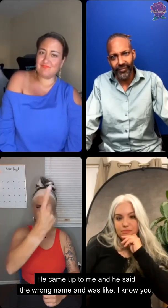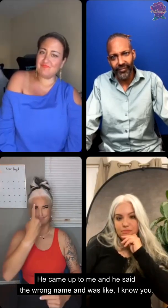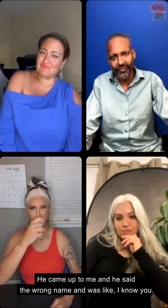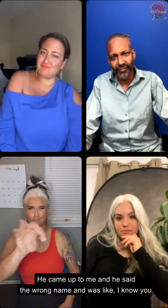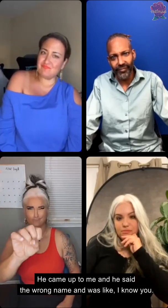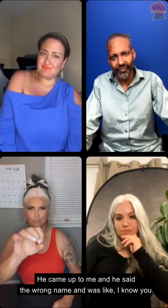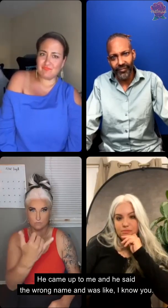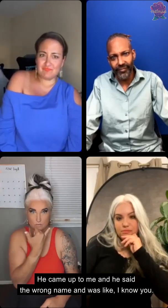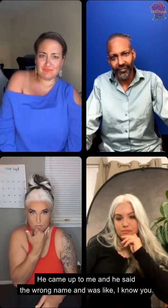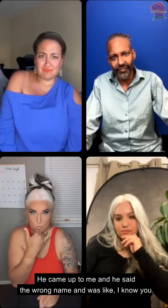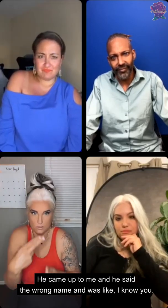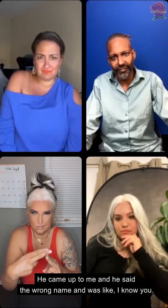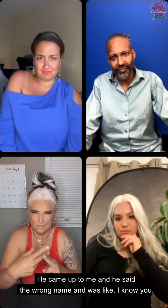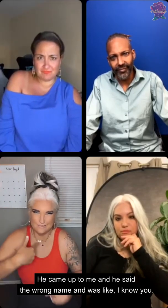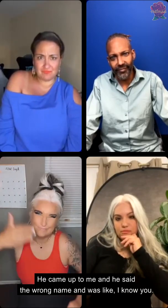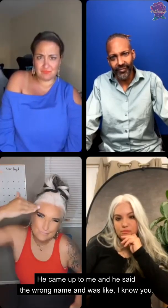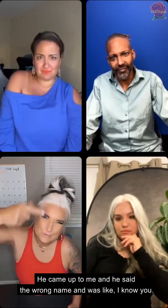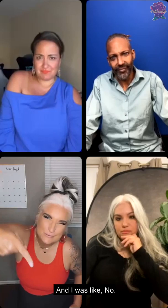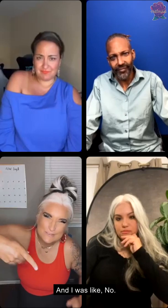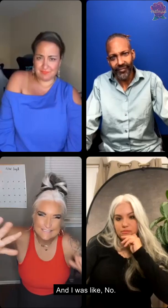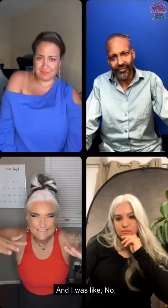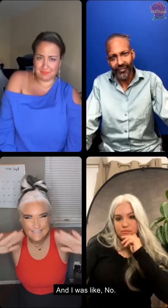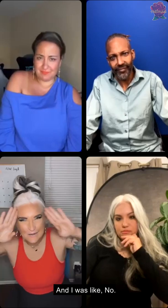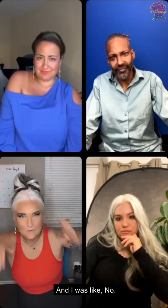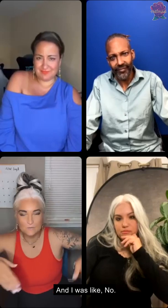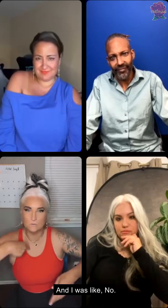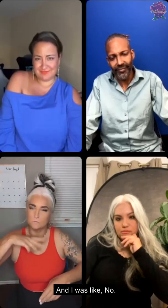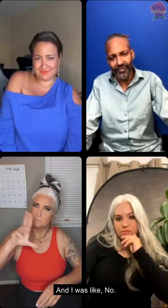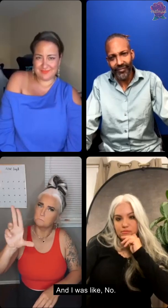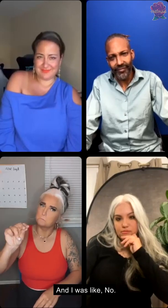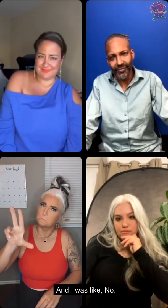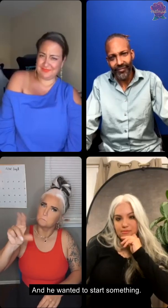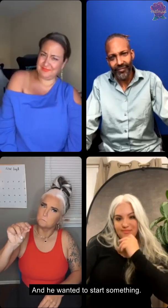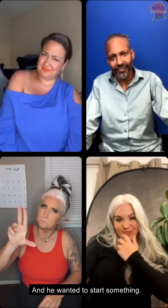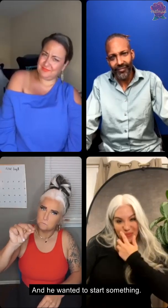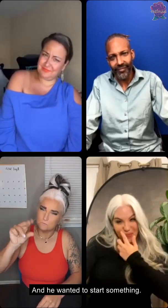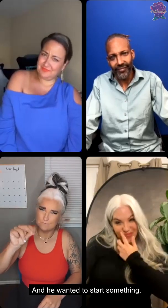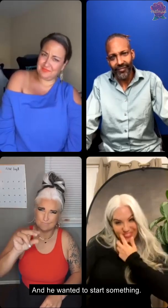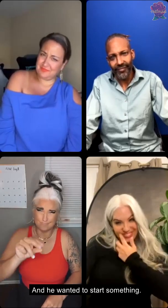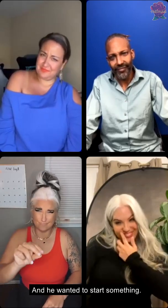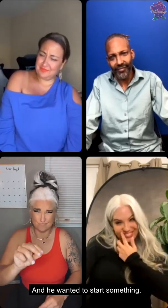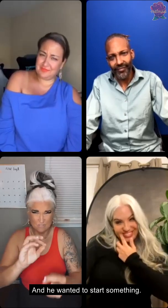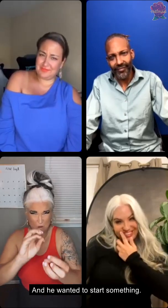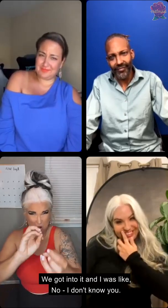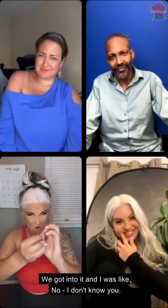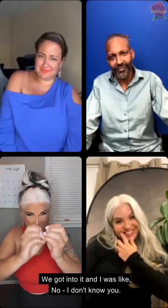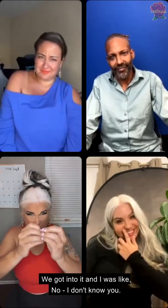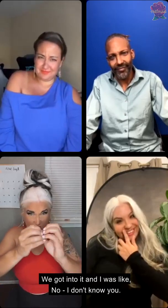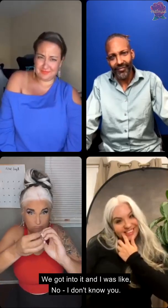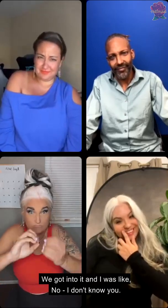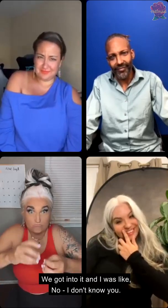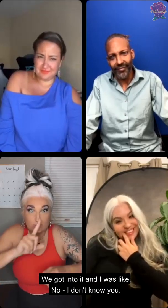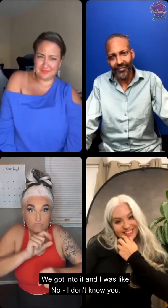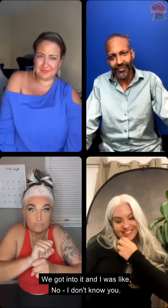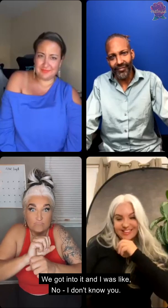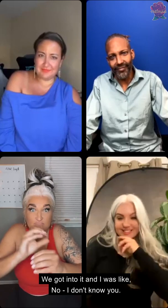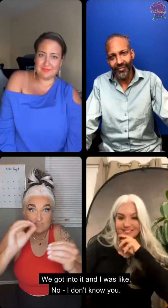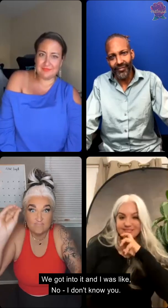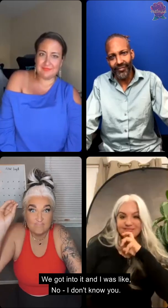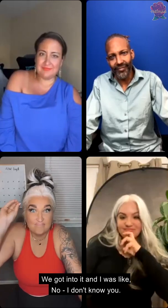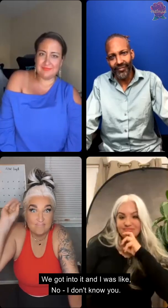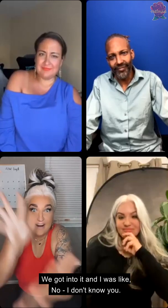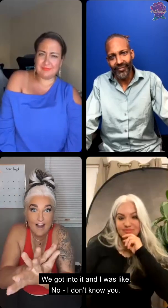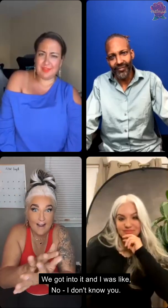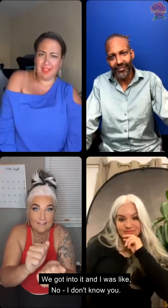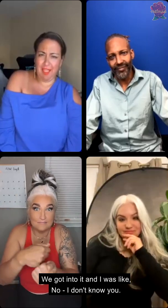me, and he said the wrong name. He was like, "I know you," and I was like, "No." And he wanted to start something. We got